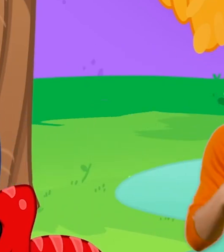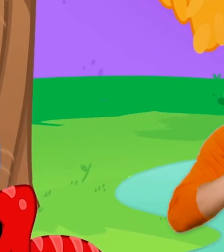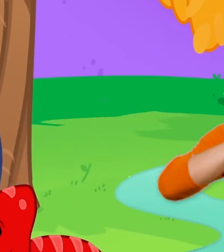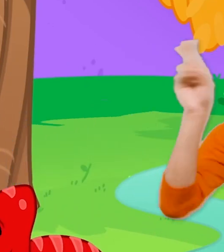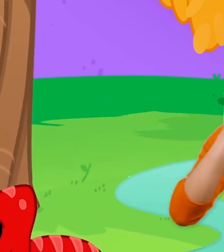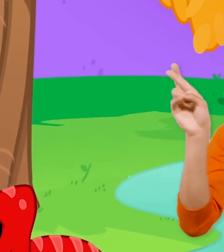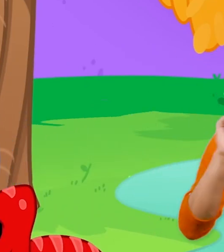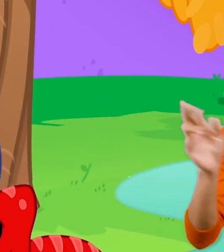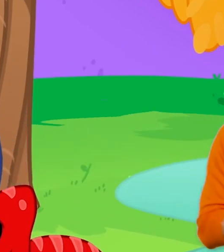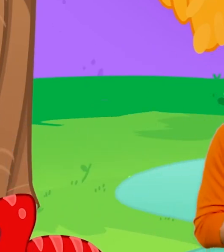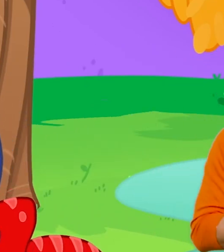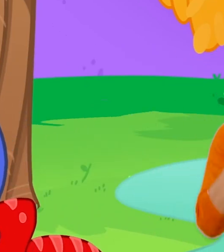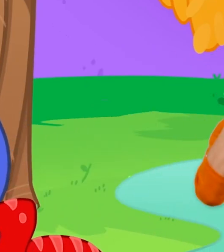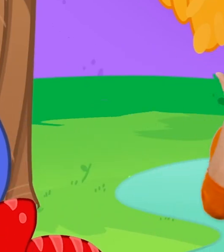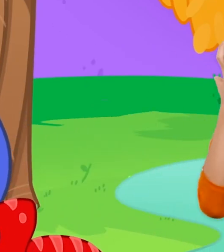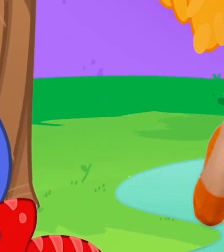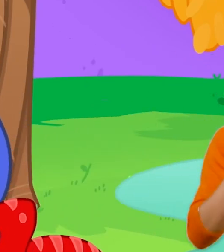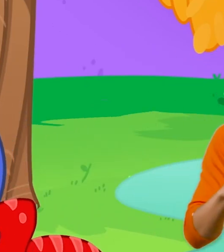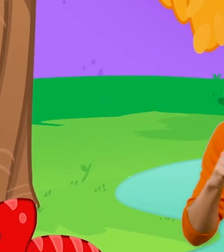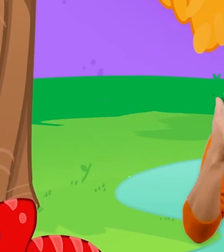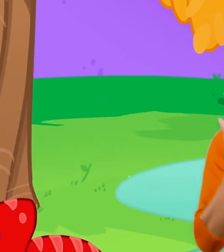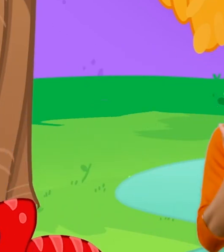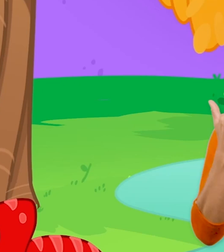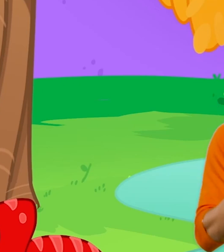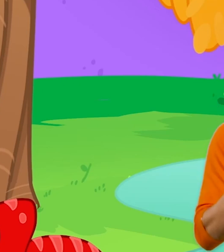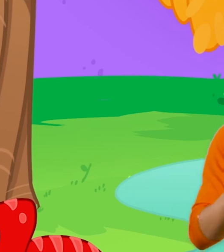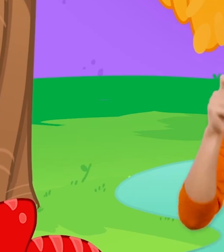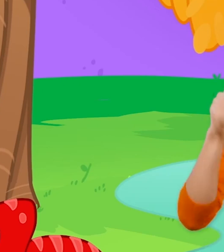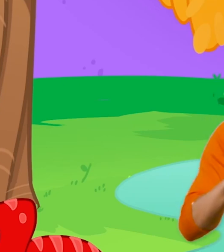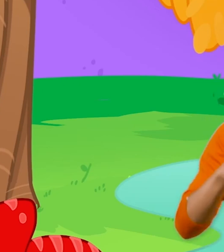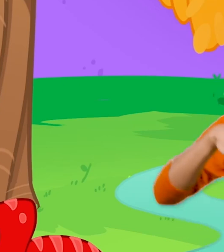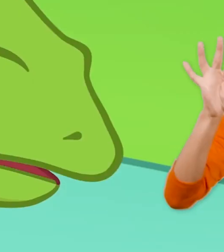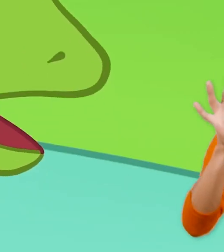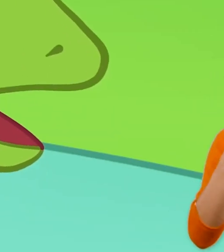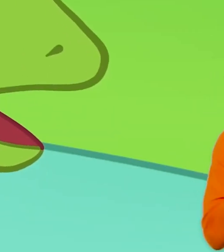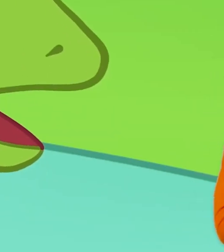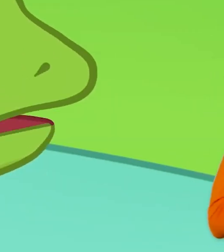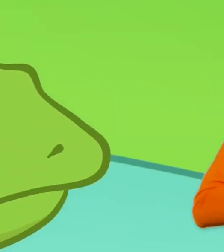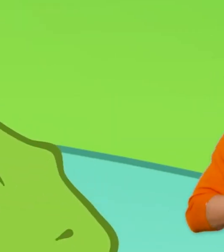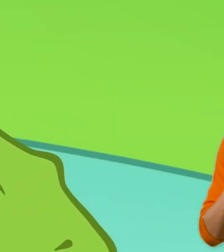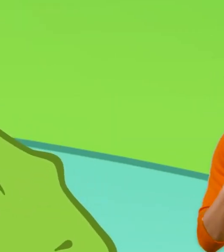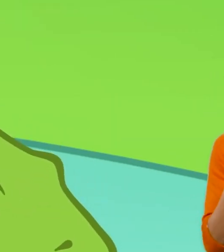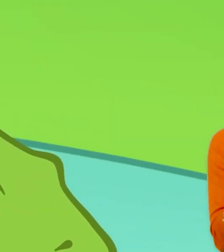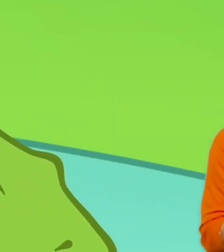ready. Chameleon, this time you need to find Morphle and me.